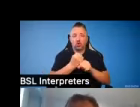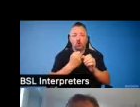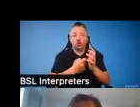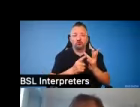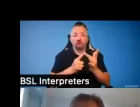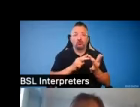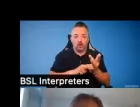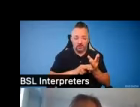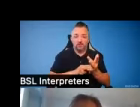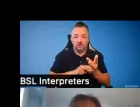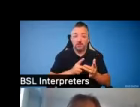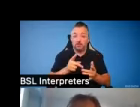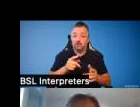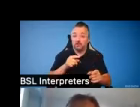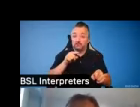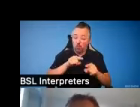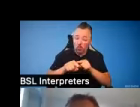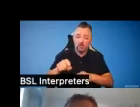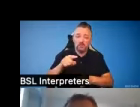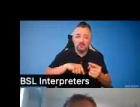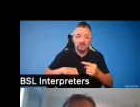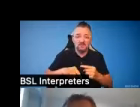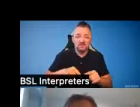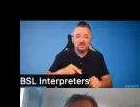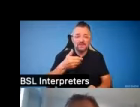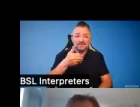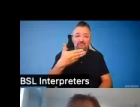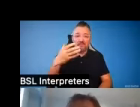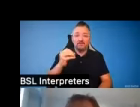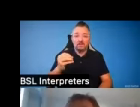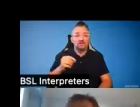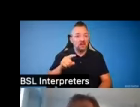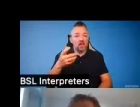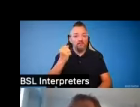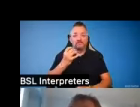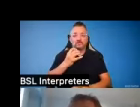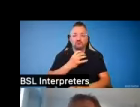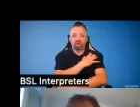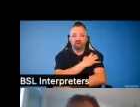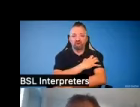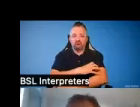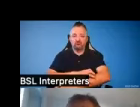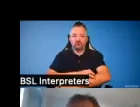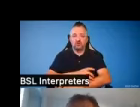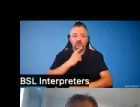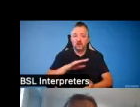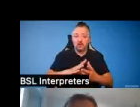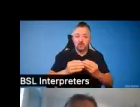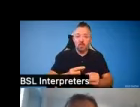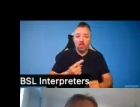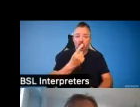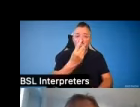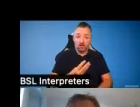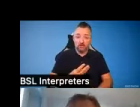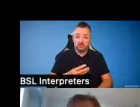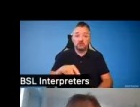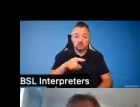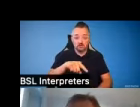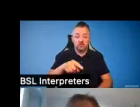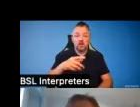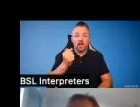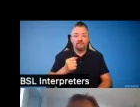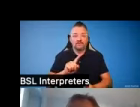rash. Really importantly, and what we've found in this episode is about a third of GBMSM with monkeypox get some